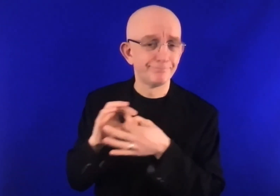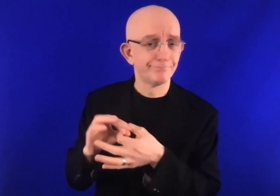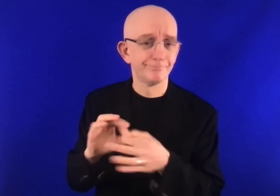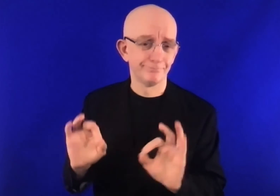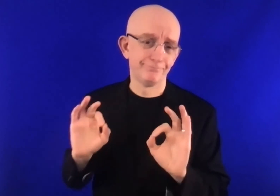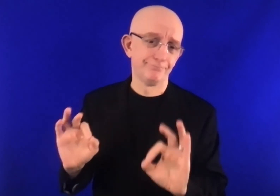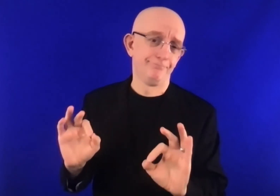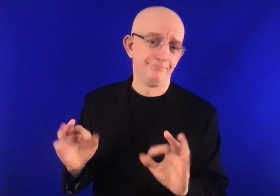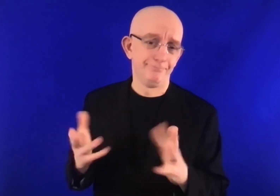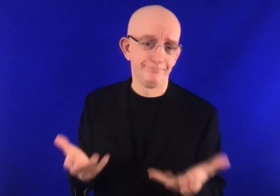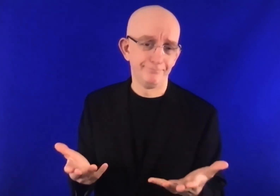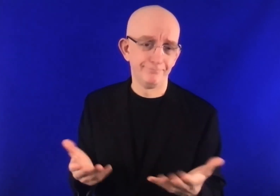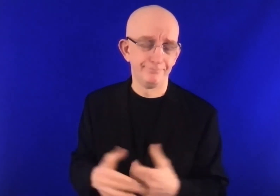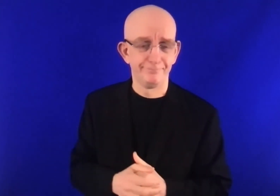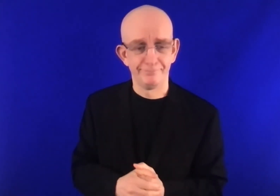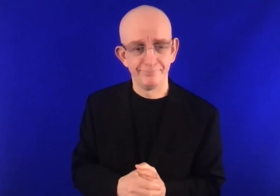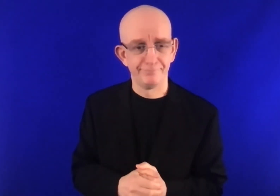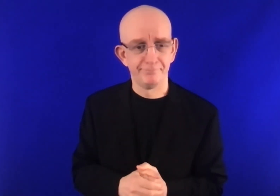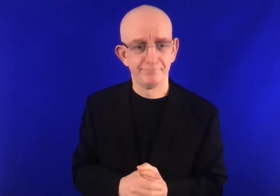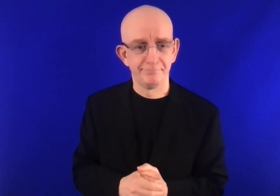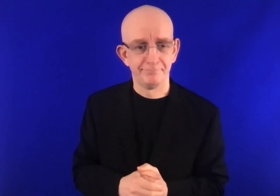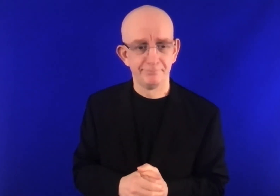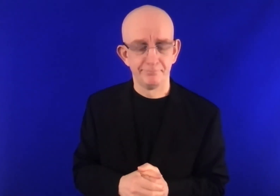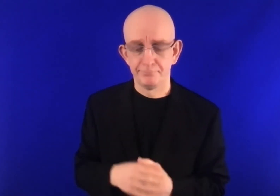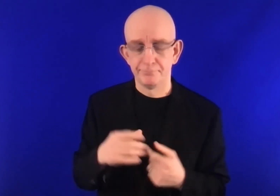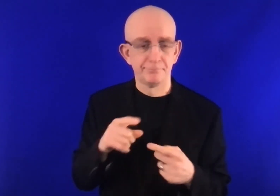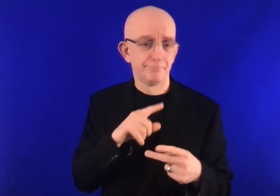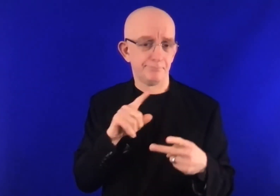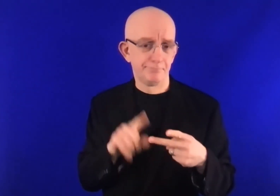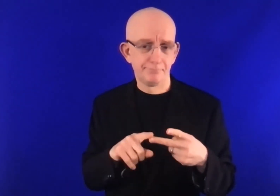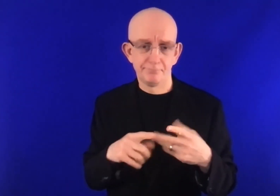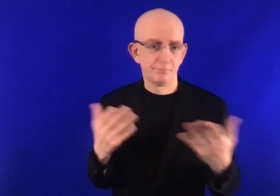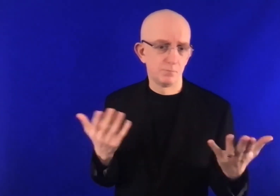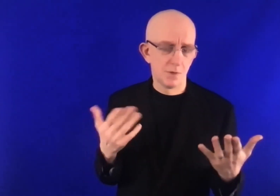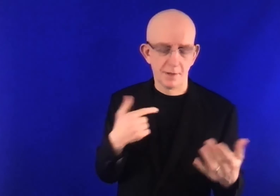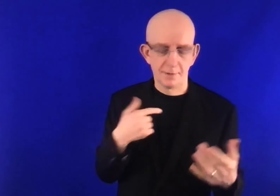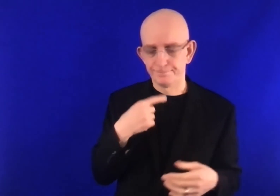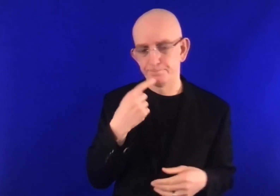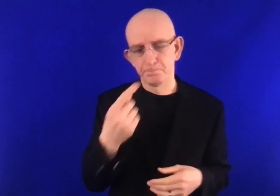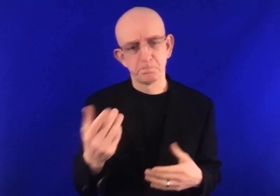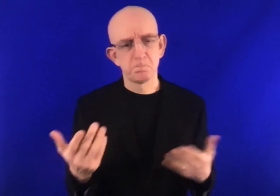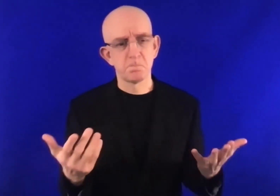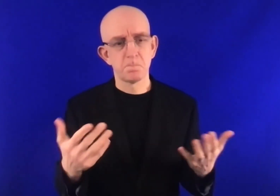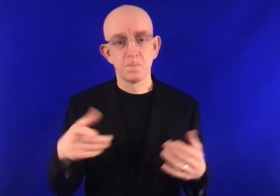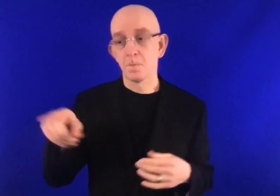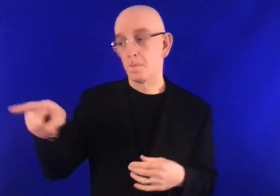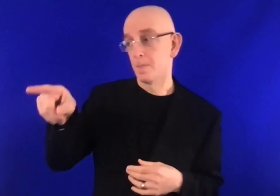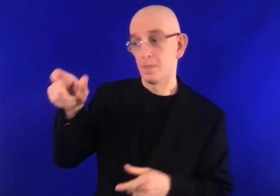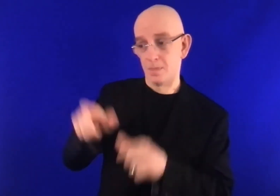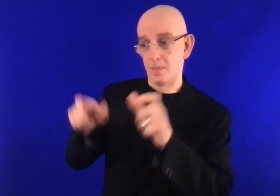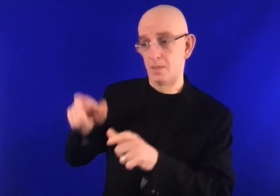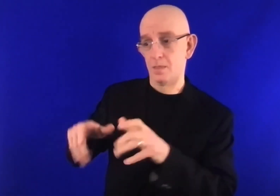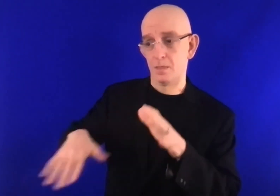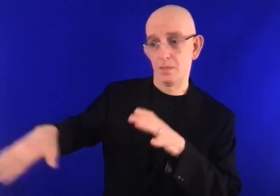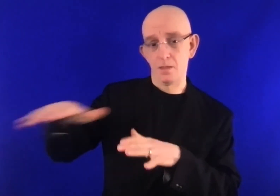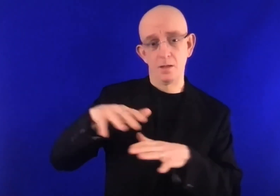Next, what I can say is that the society or the community should show youth with